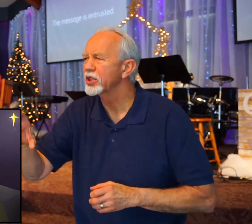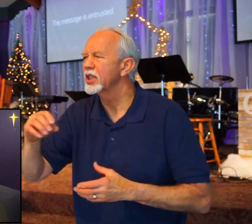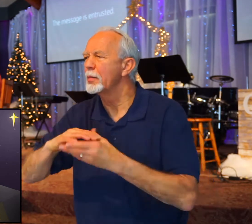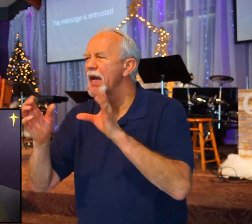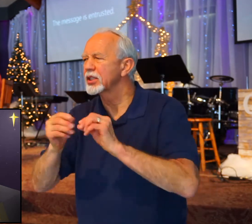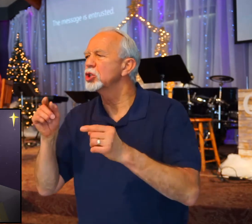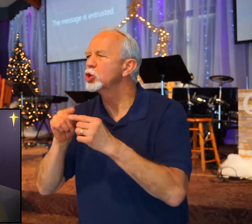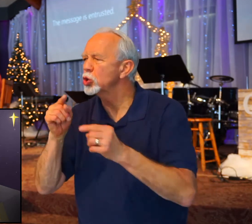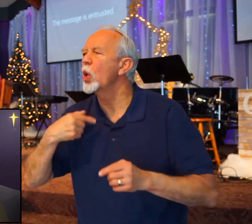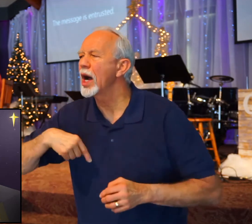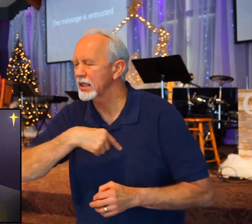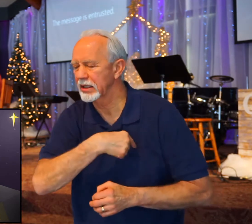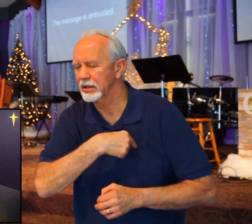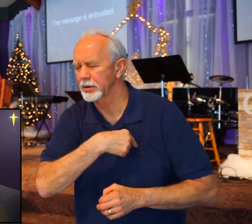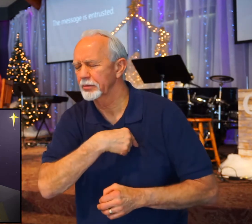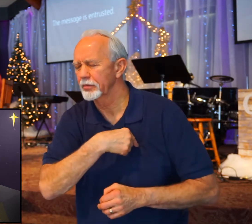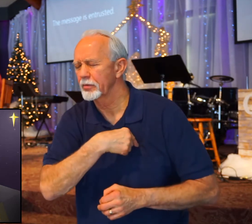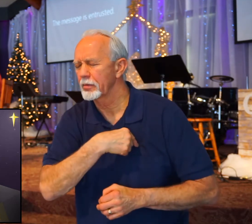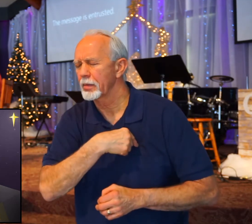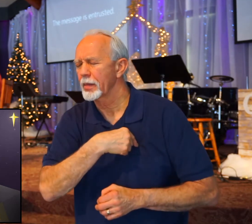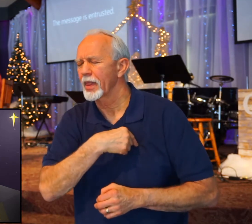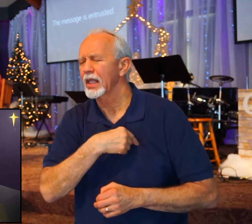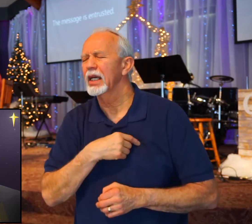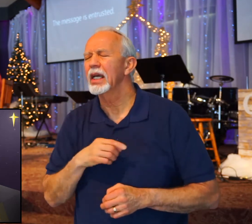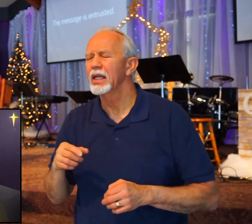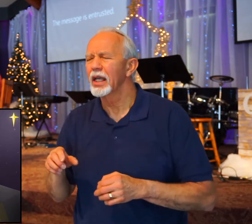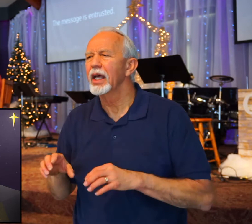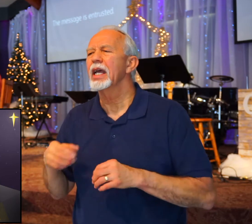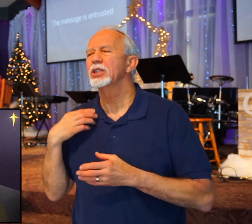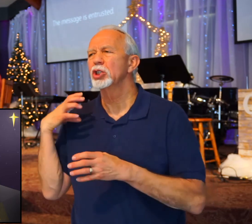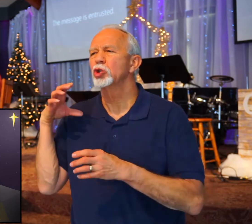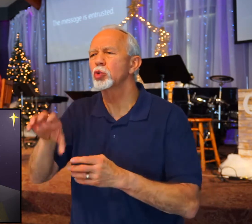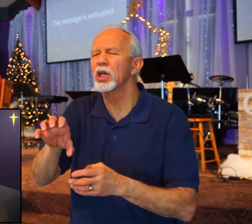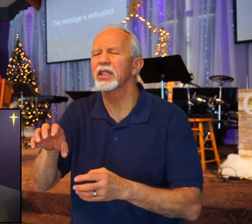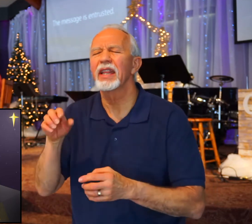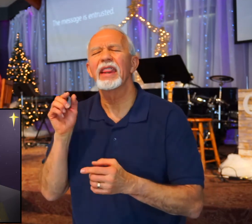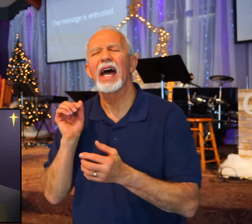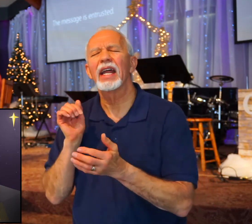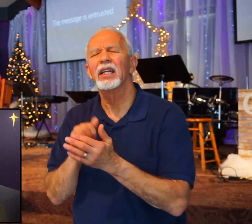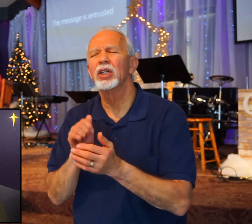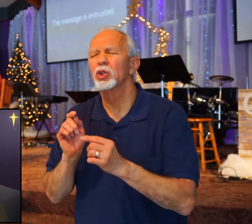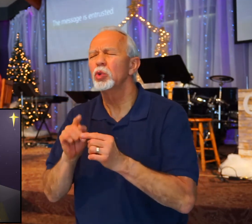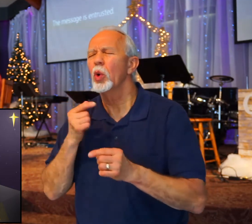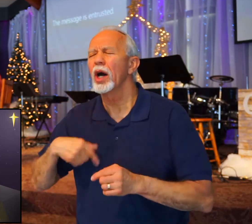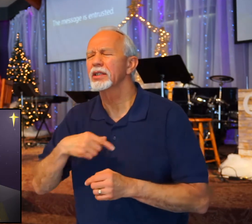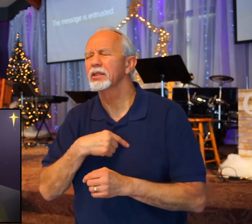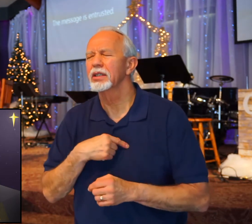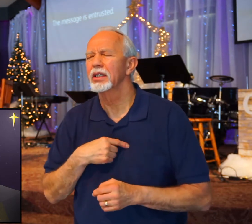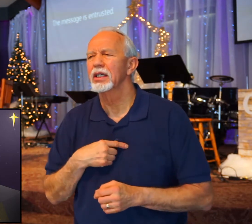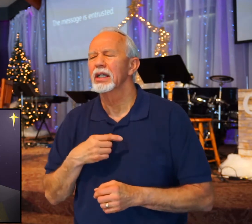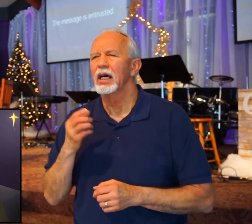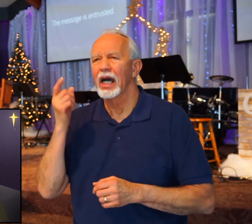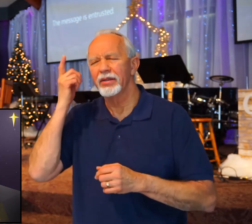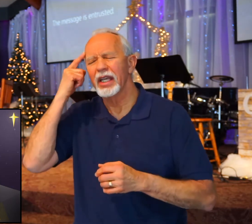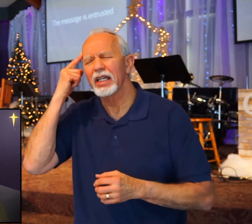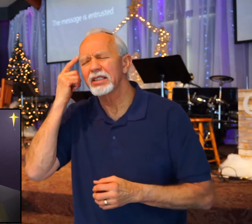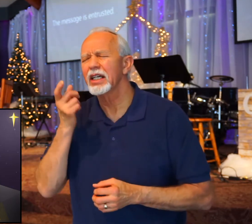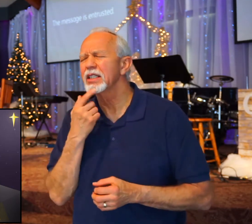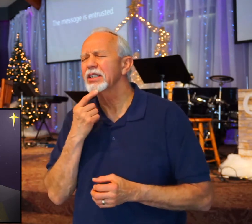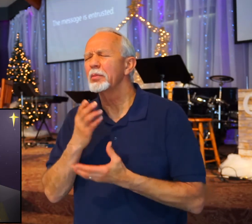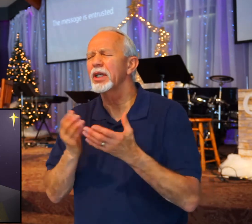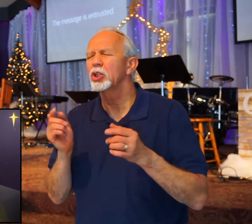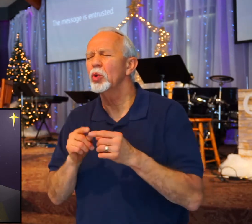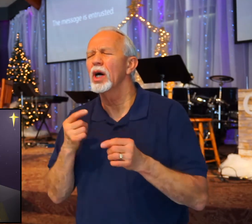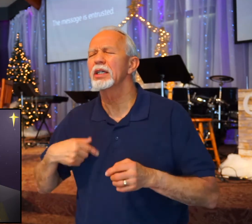message of reconciliation. And he's entrusted that to us. And I think there's implications included in